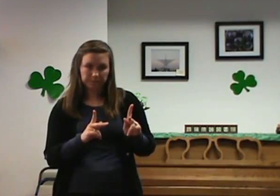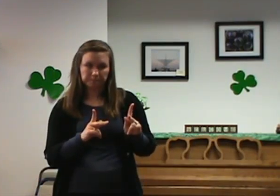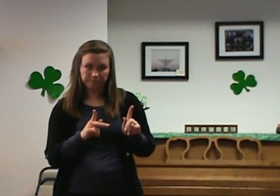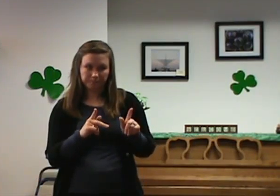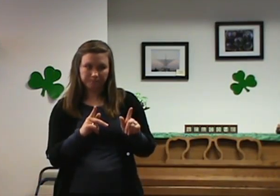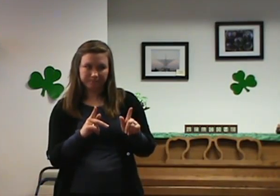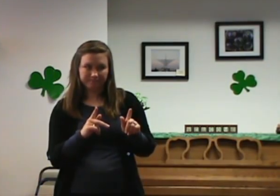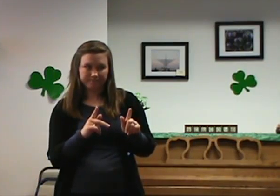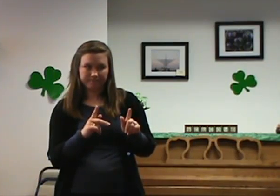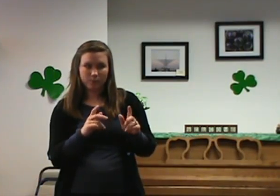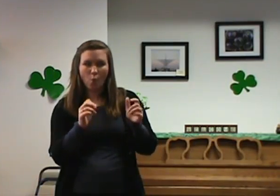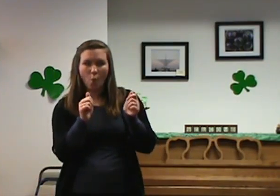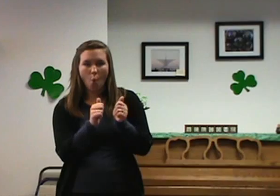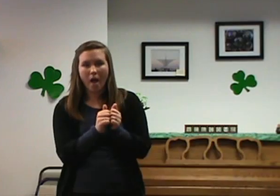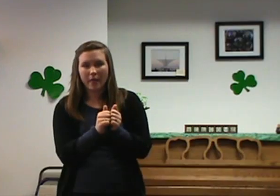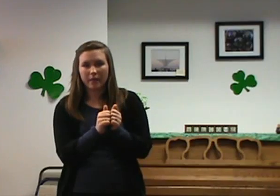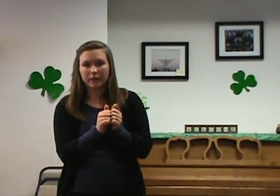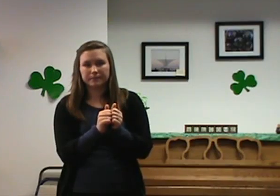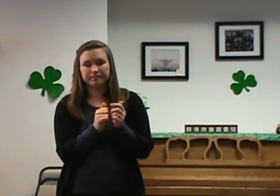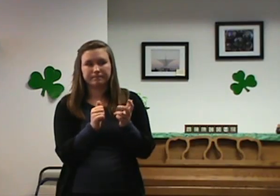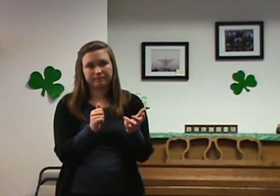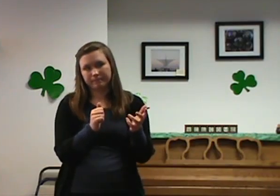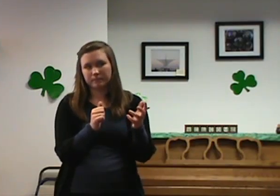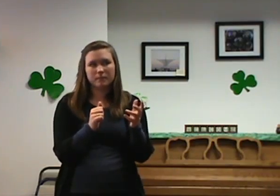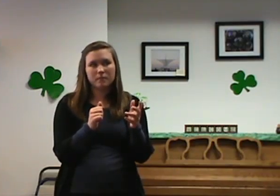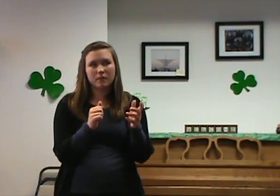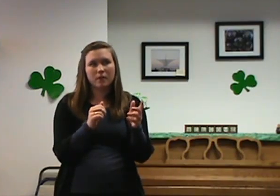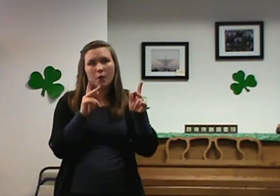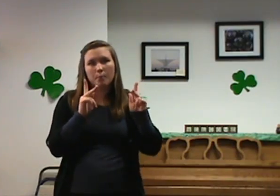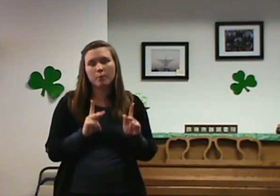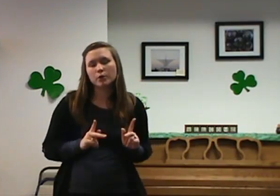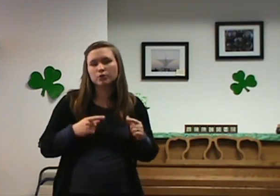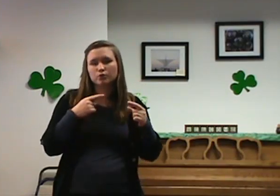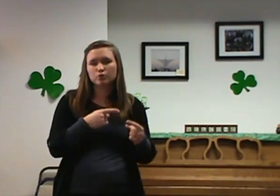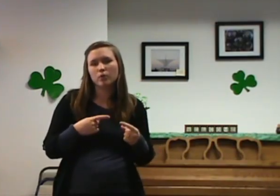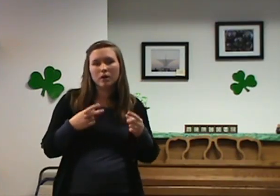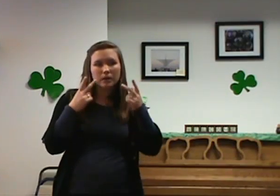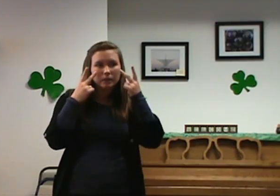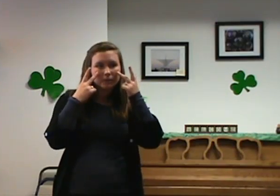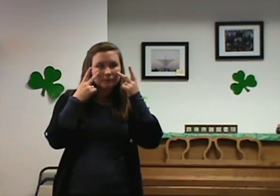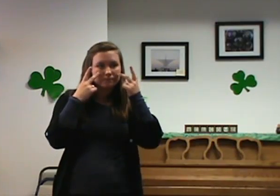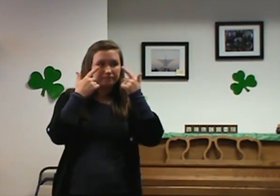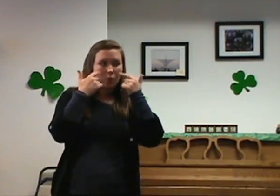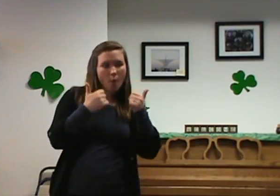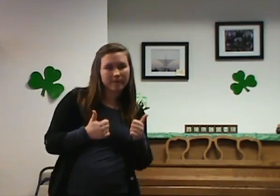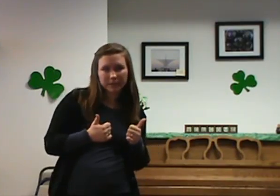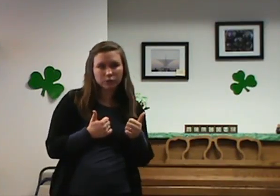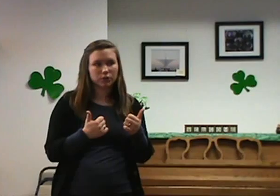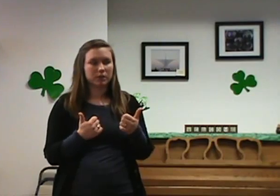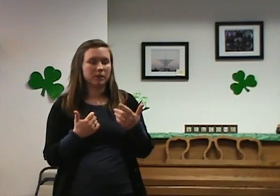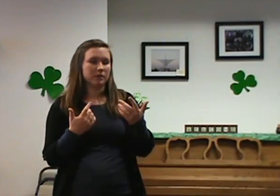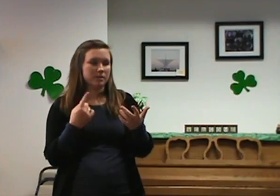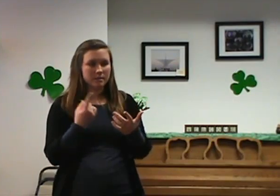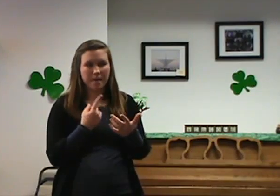want, someone else that's gonna be helping them with their decision-making. That should be there. And then if they do purchase